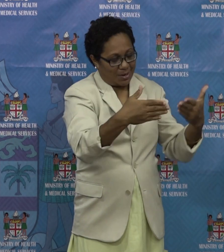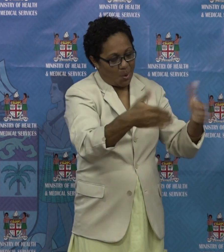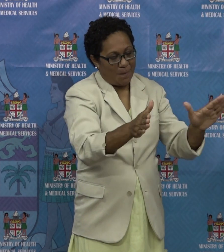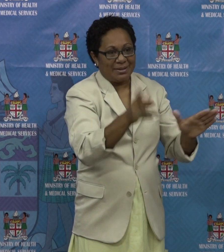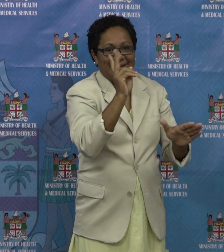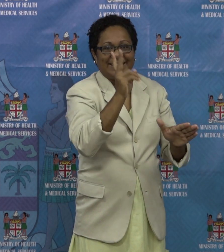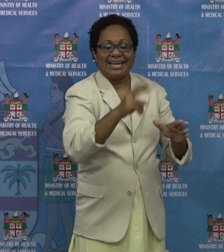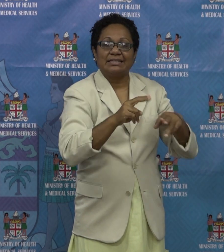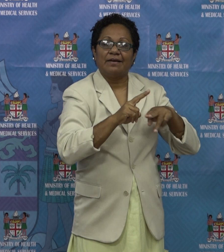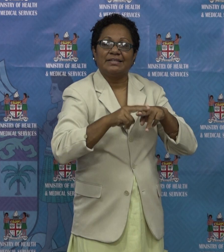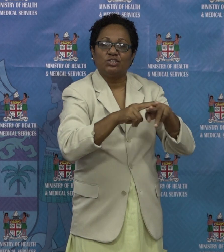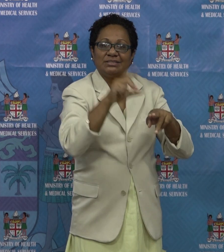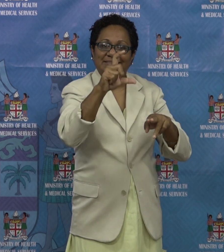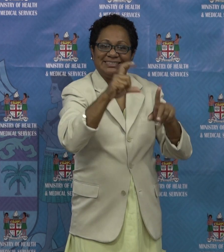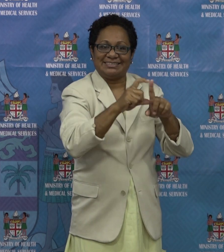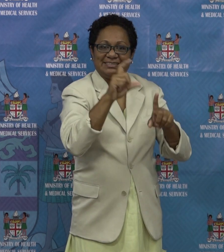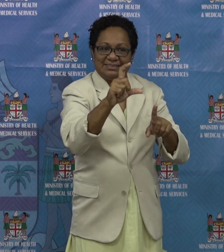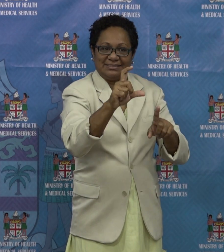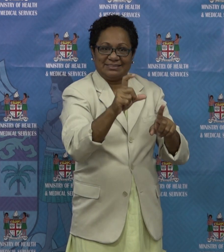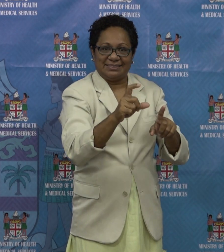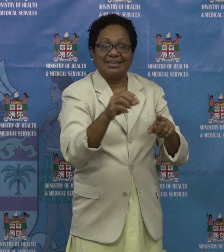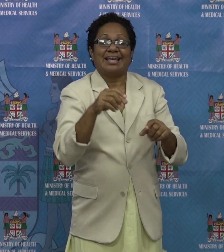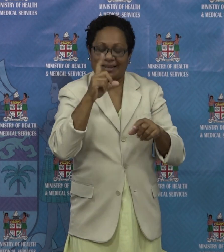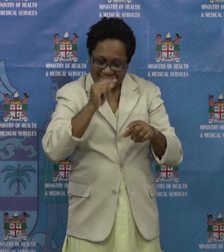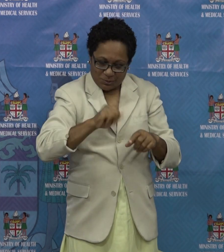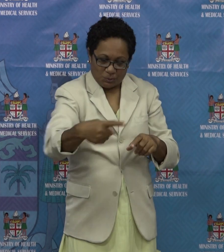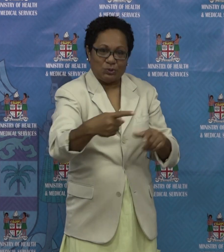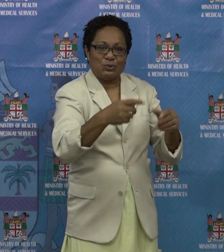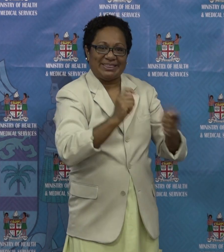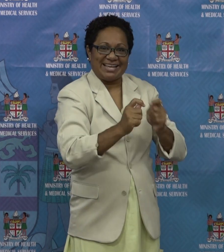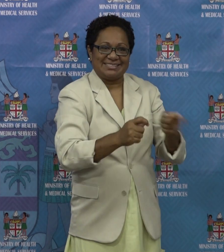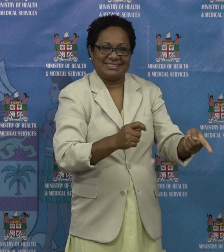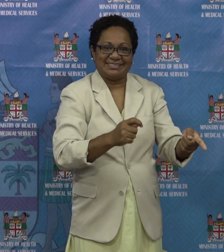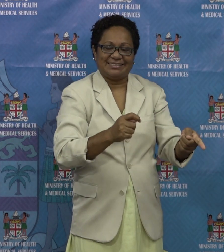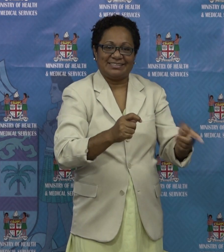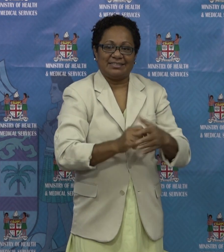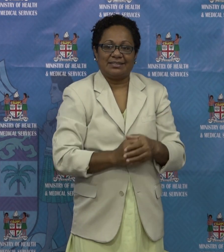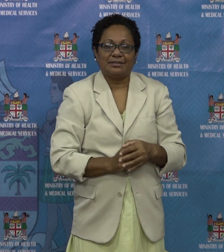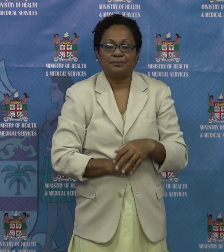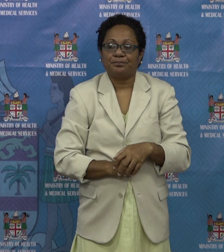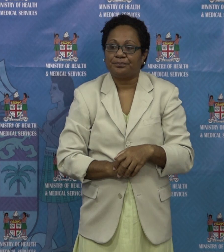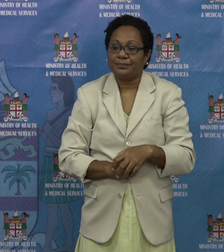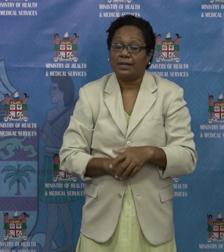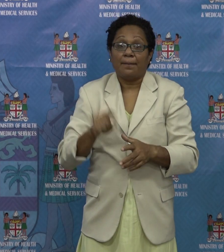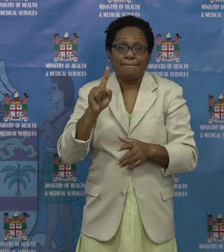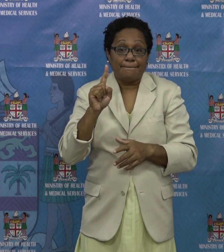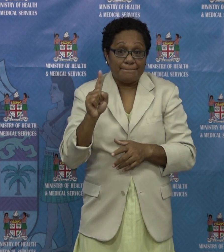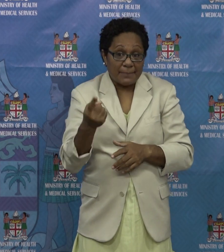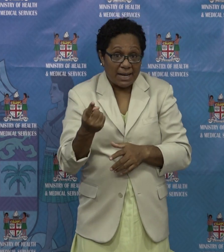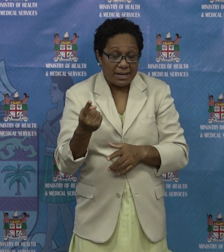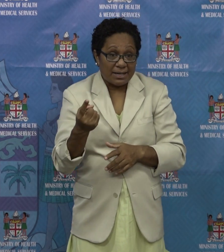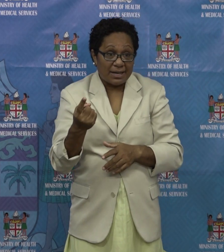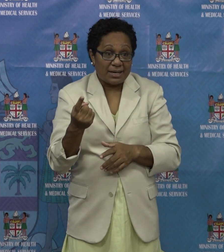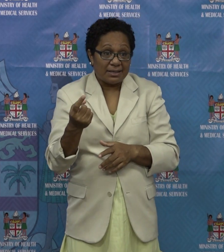tests going again. Okay? On top of that, we do expect a consignment of